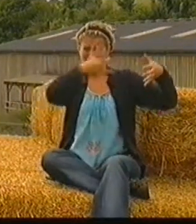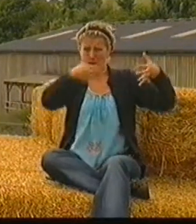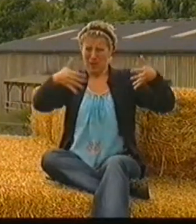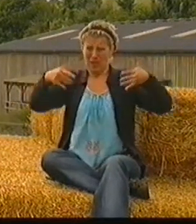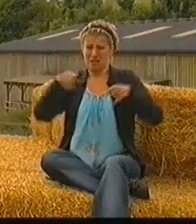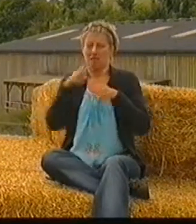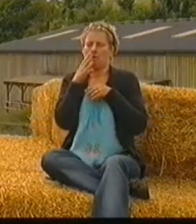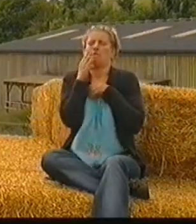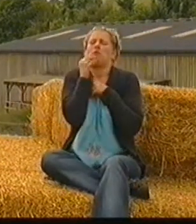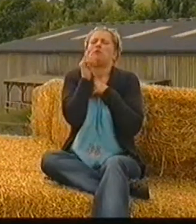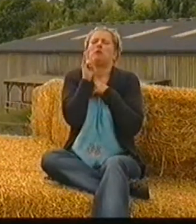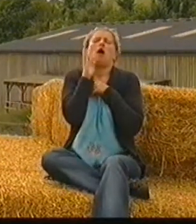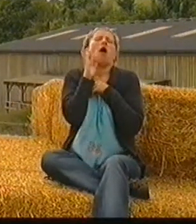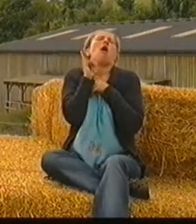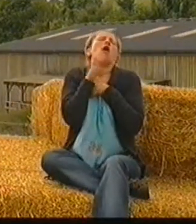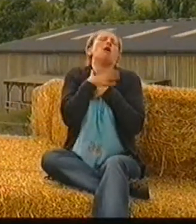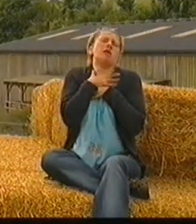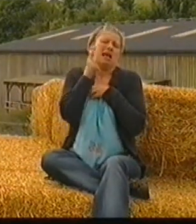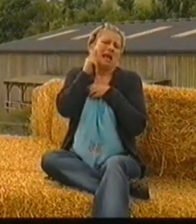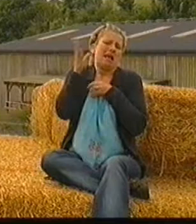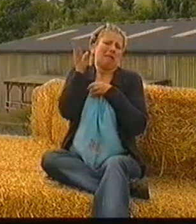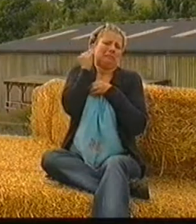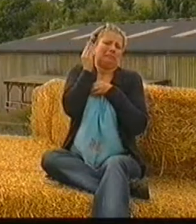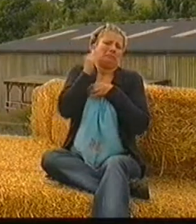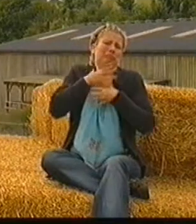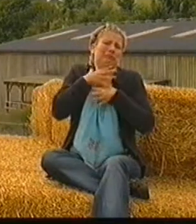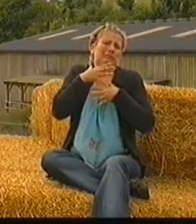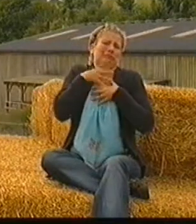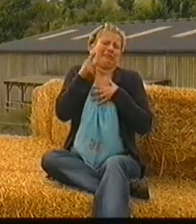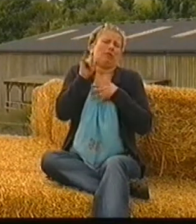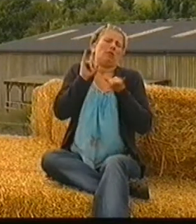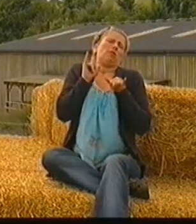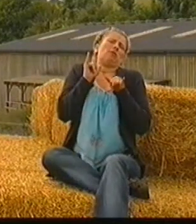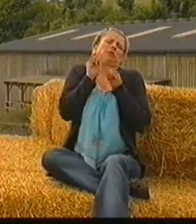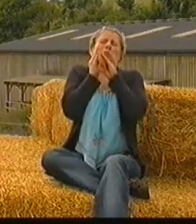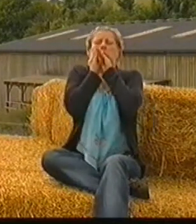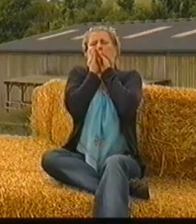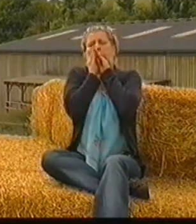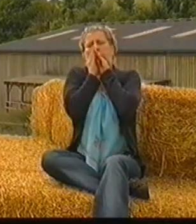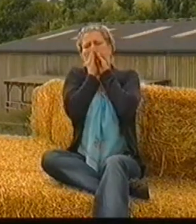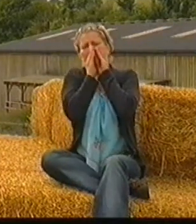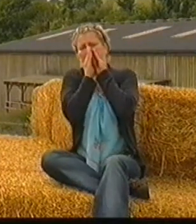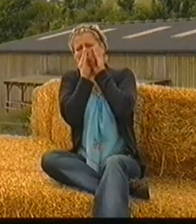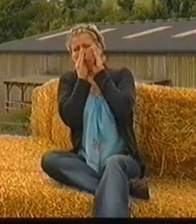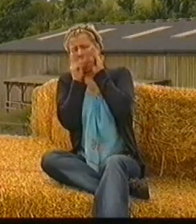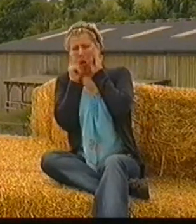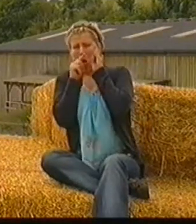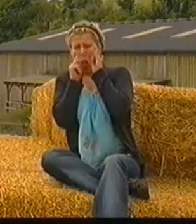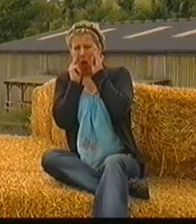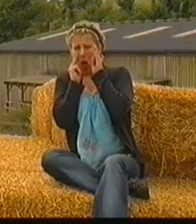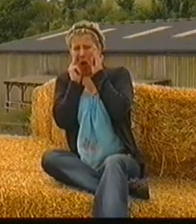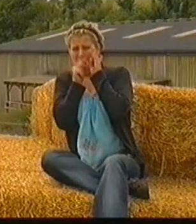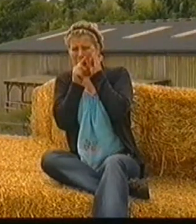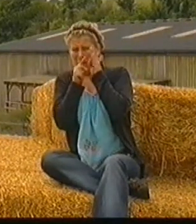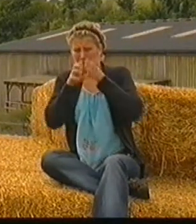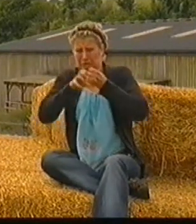and the smallest fox were hiding. She stopped right in front of them. The only thing between her and them was a row of cider